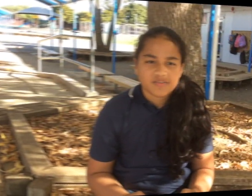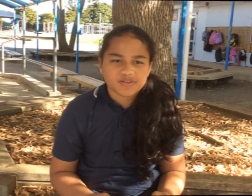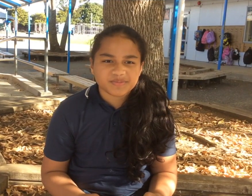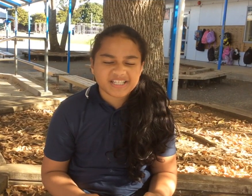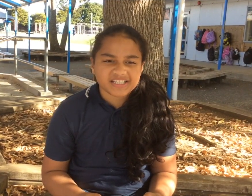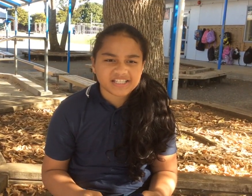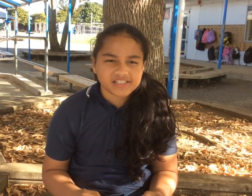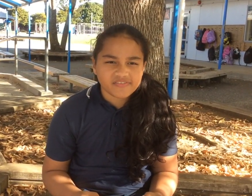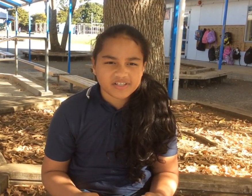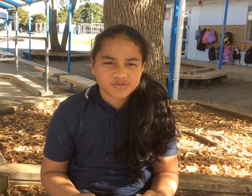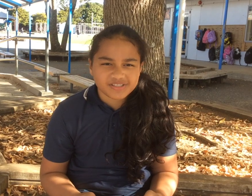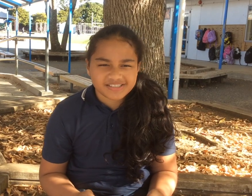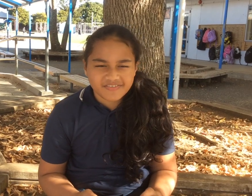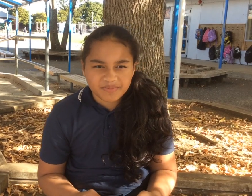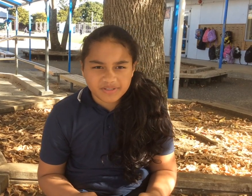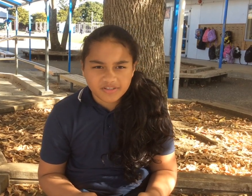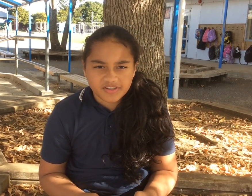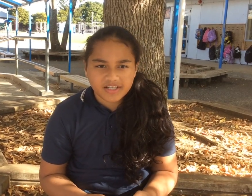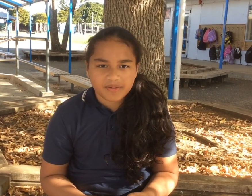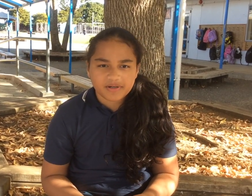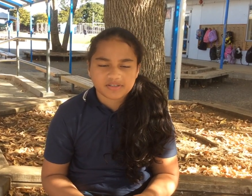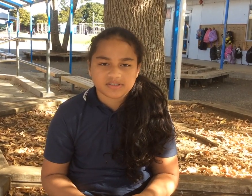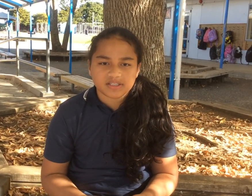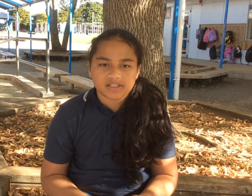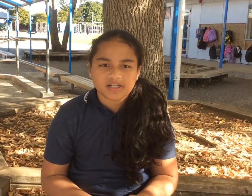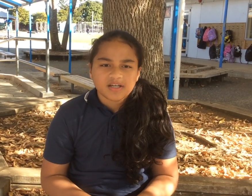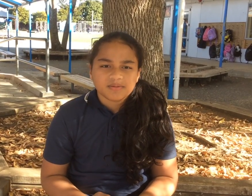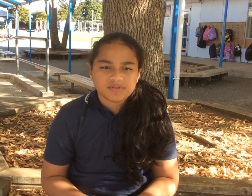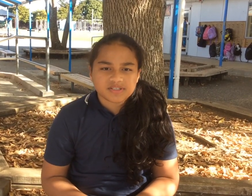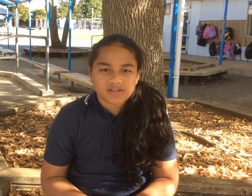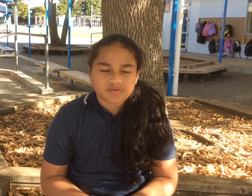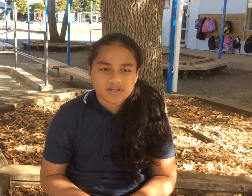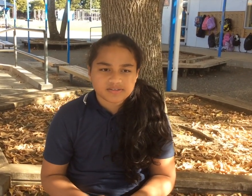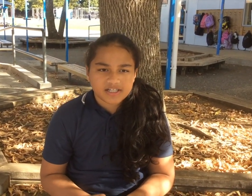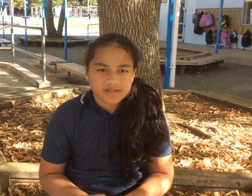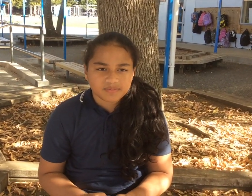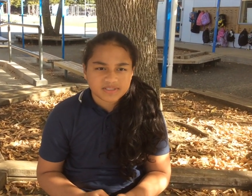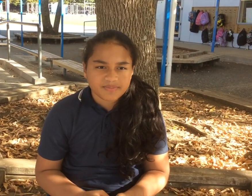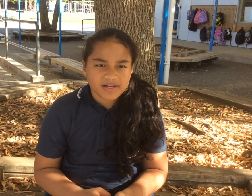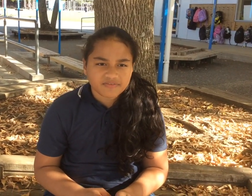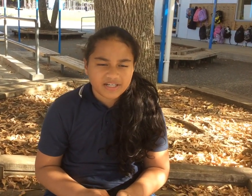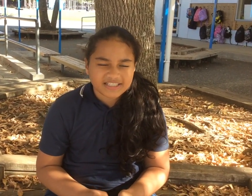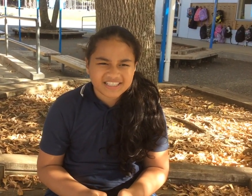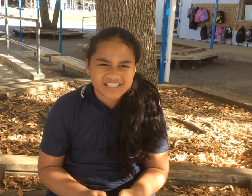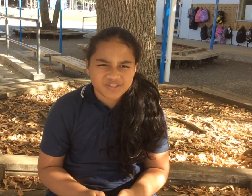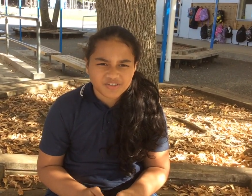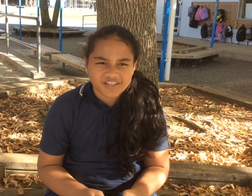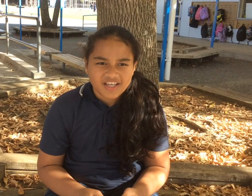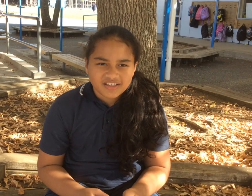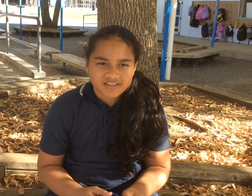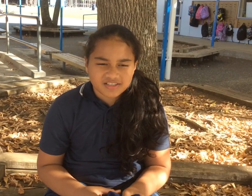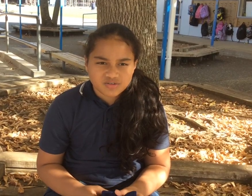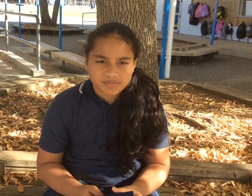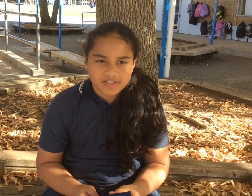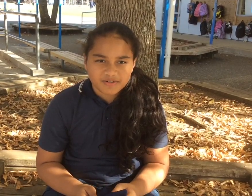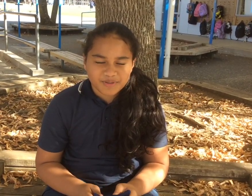Room 10, 11 and 27 have been learning about New Zealand music throughout time. Sit back, relax and enjoy this trip down the